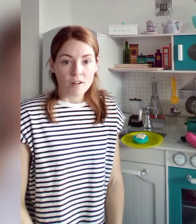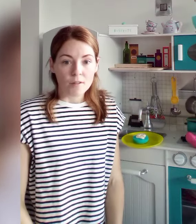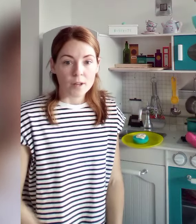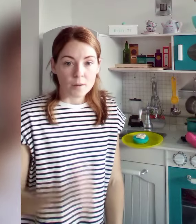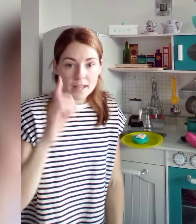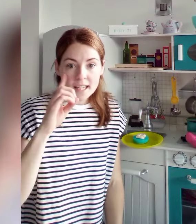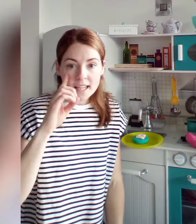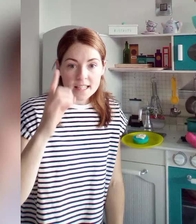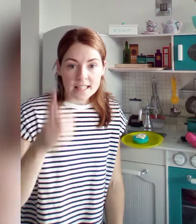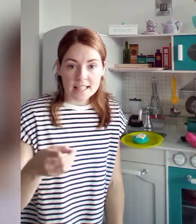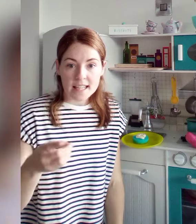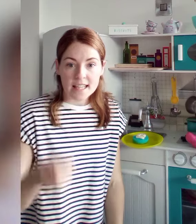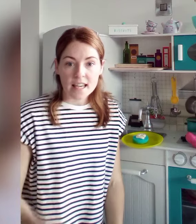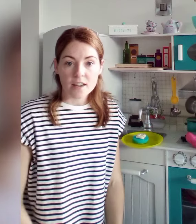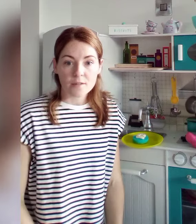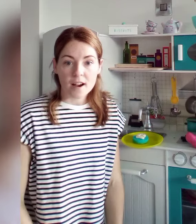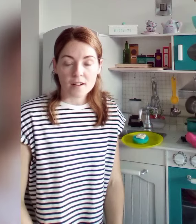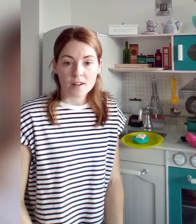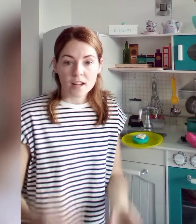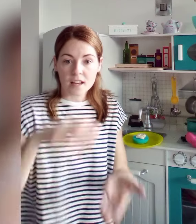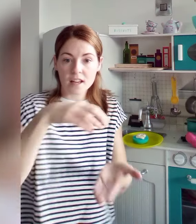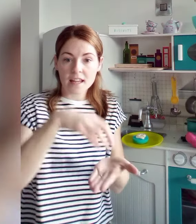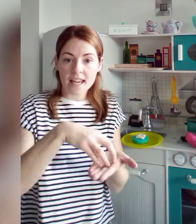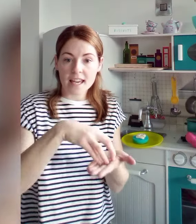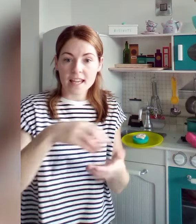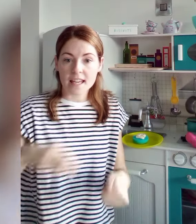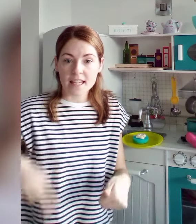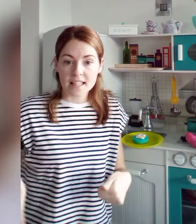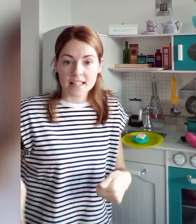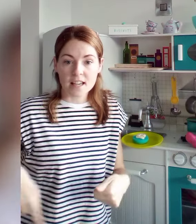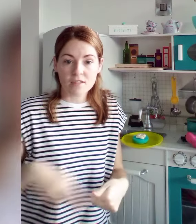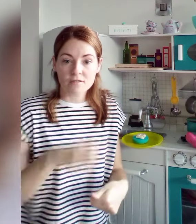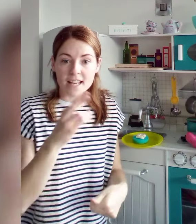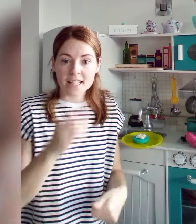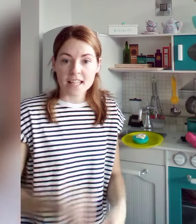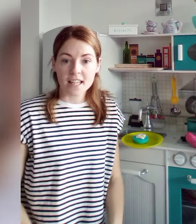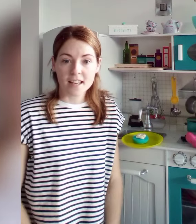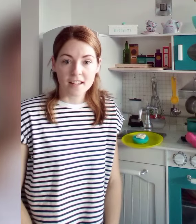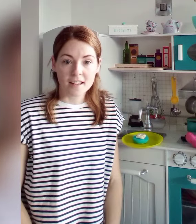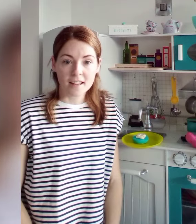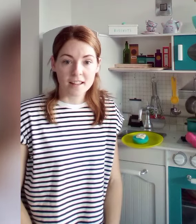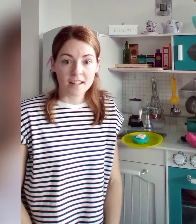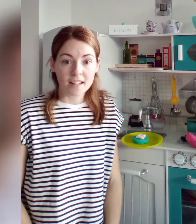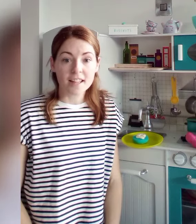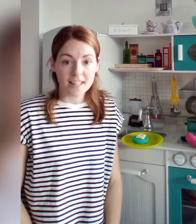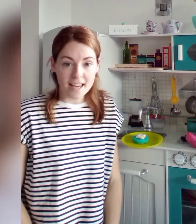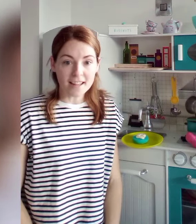Will we see if our cake is ready? Yes.